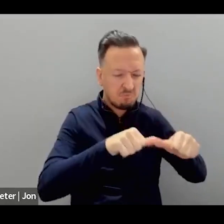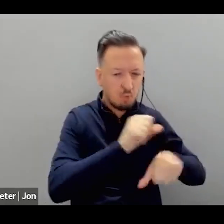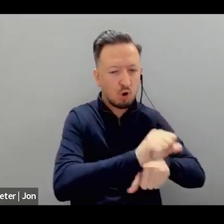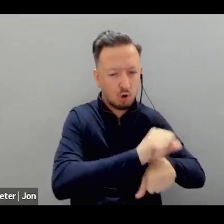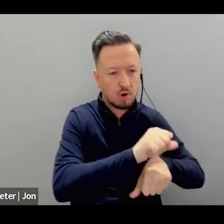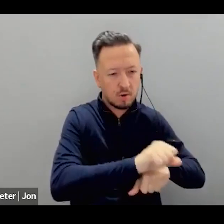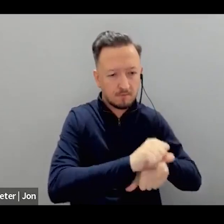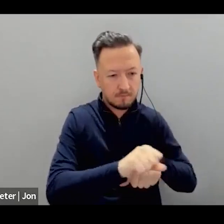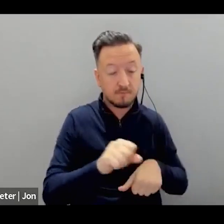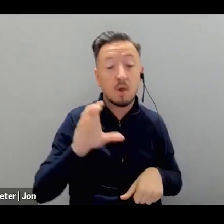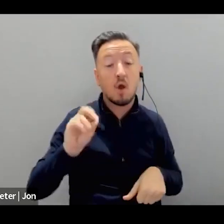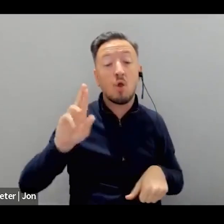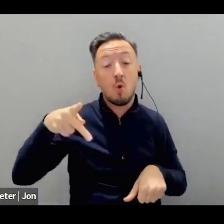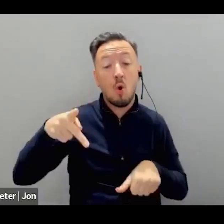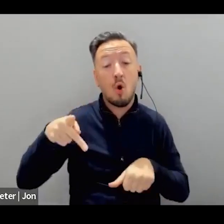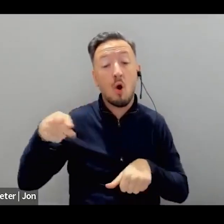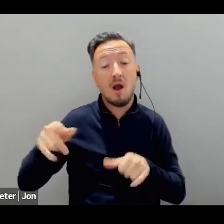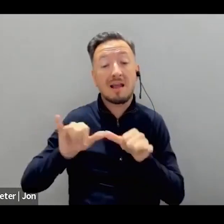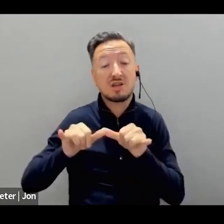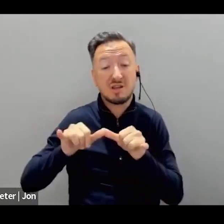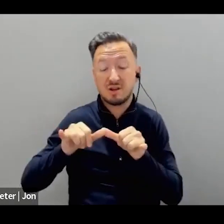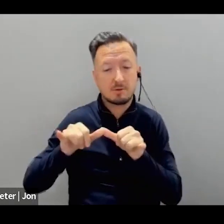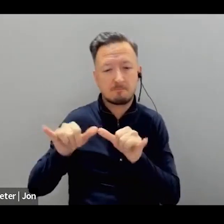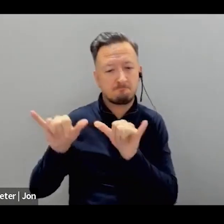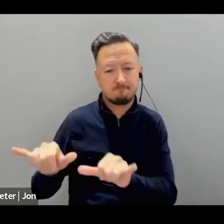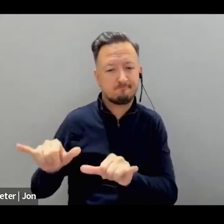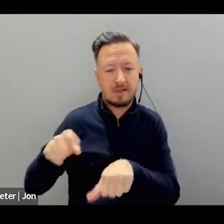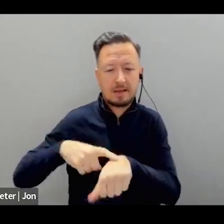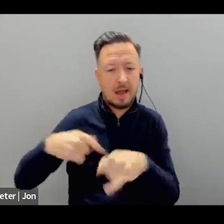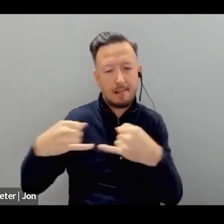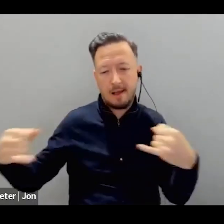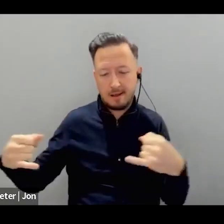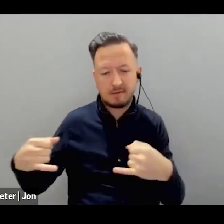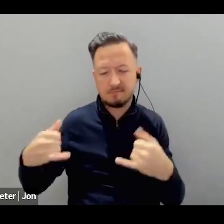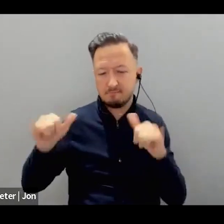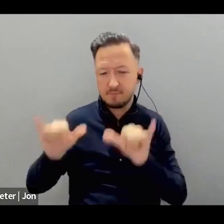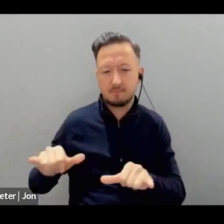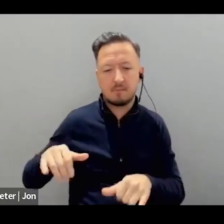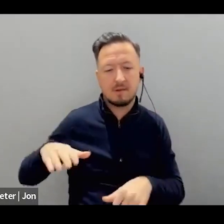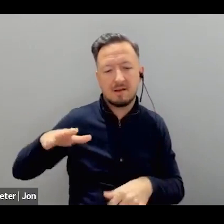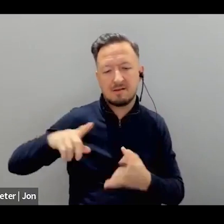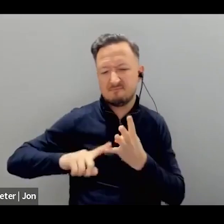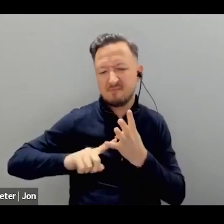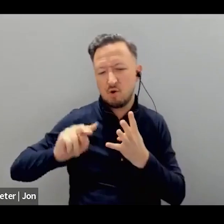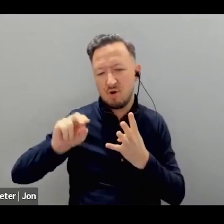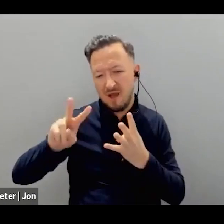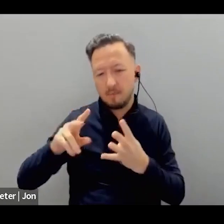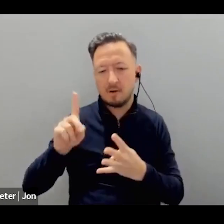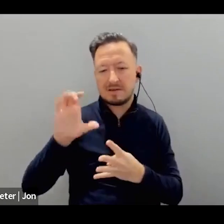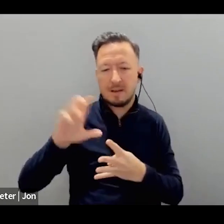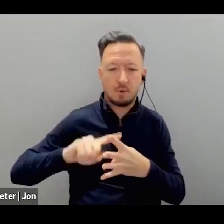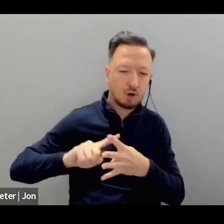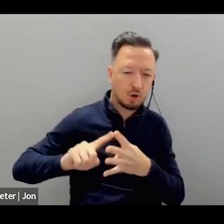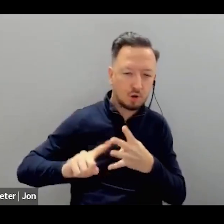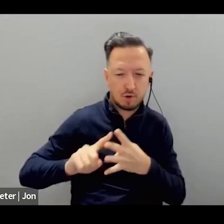As far as the Corps of Engineers project, no change to the timeline for that. Late November, early December. And if